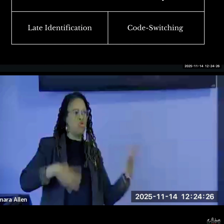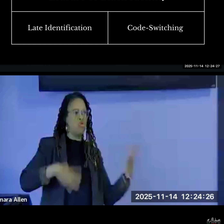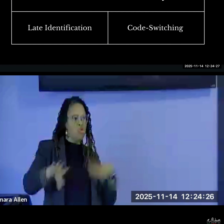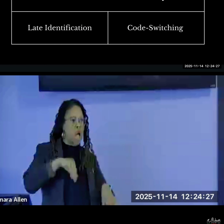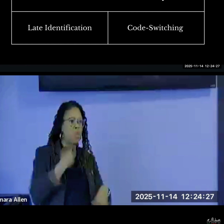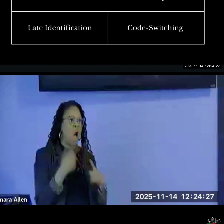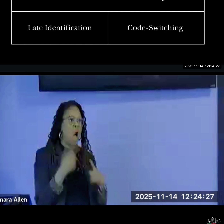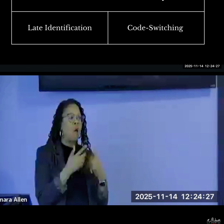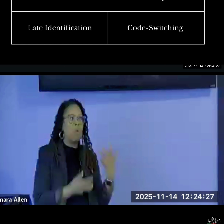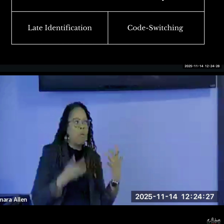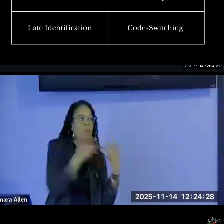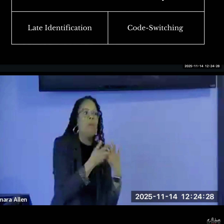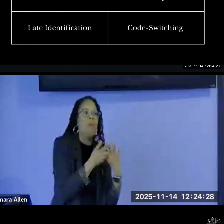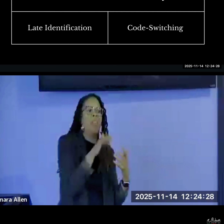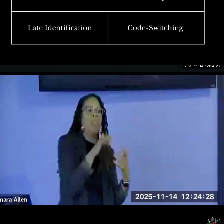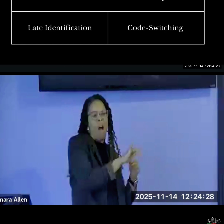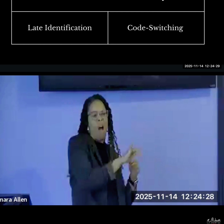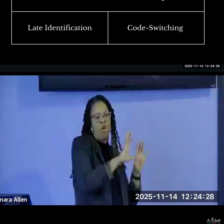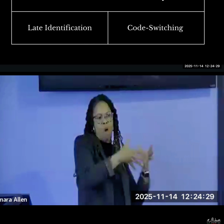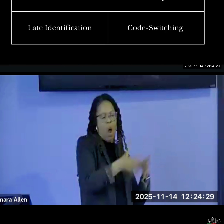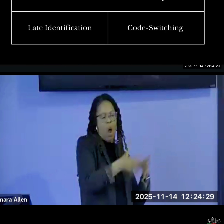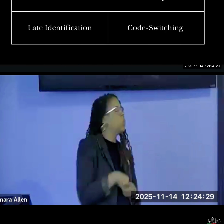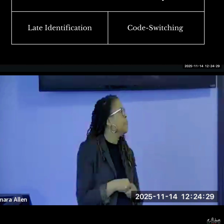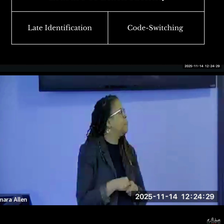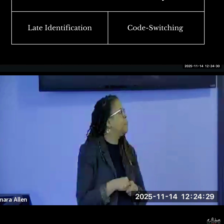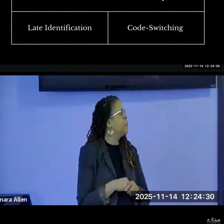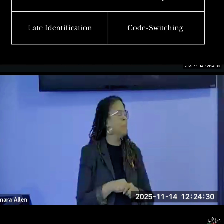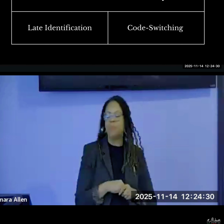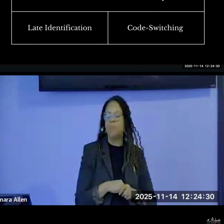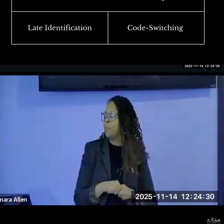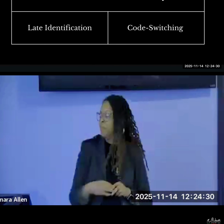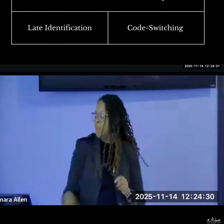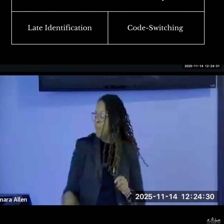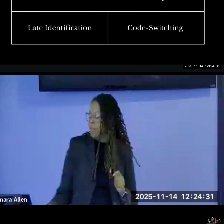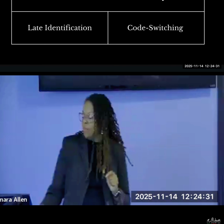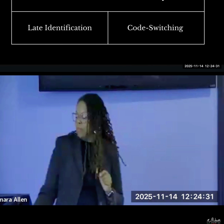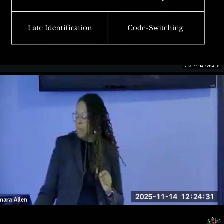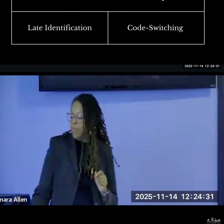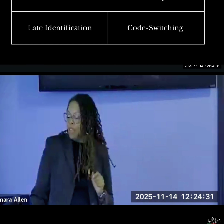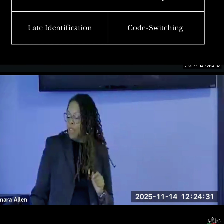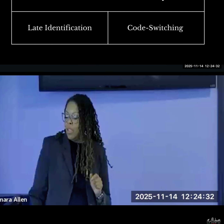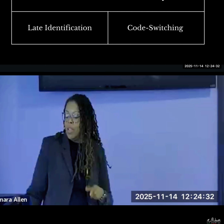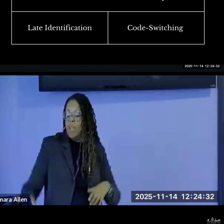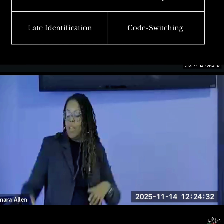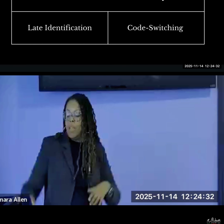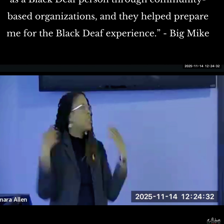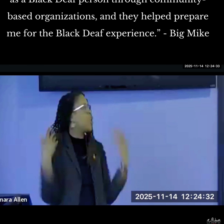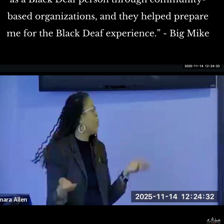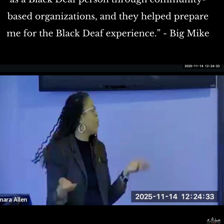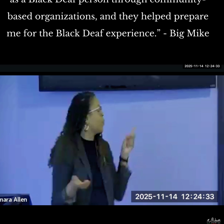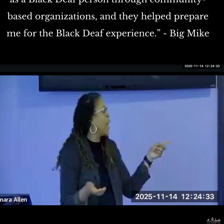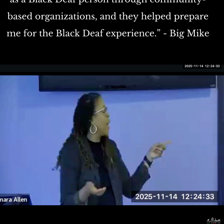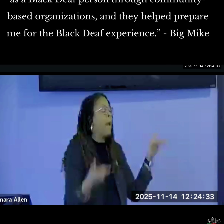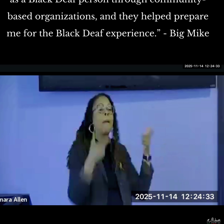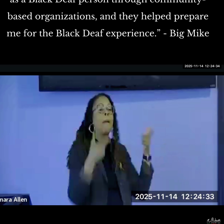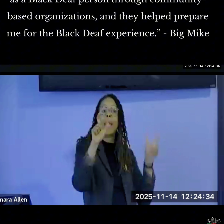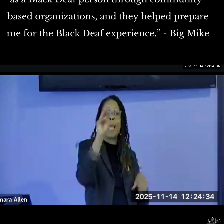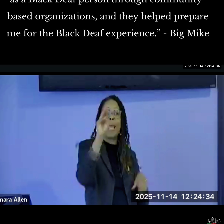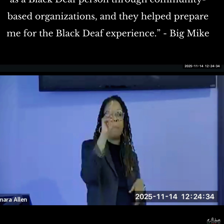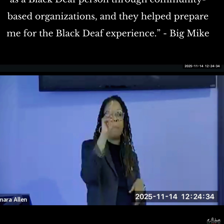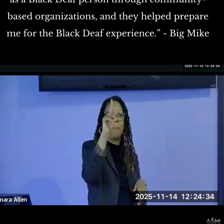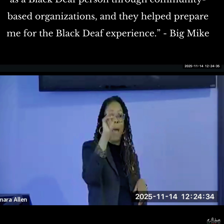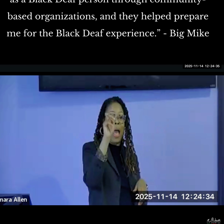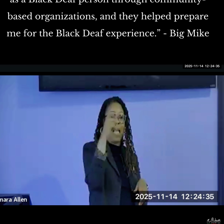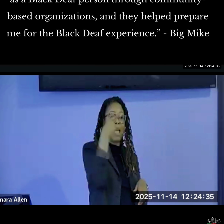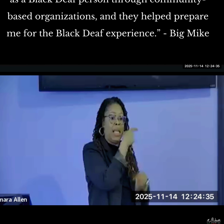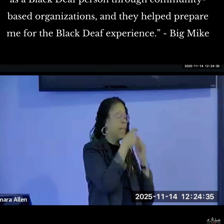wearing those cool Michael Jordan shoes, wearing really stylish outfits, but they had to really conform to the setting that they were in.